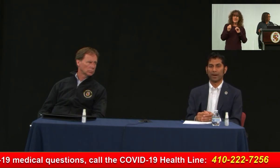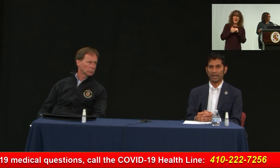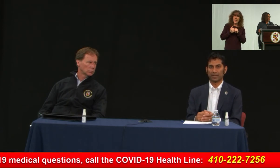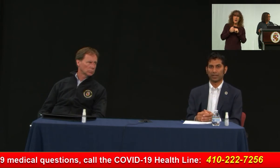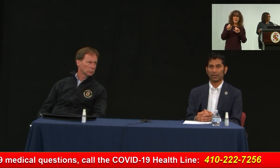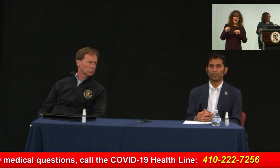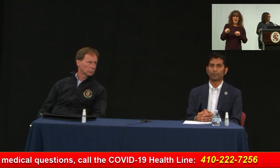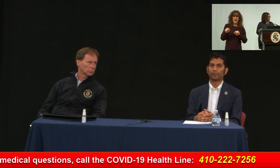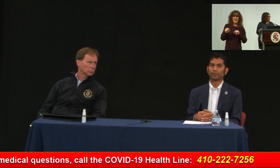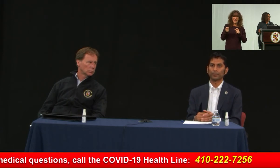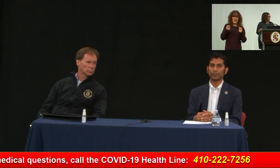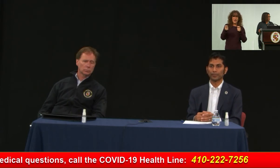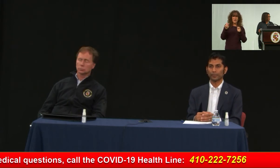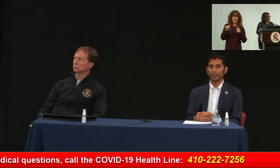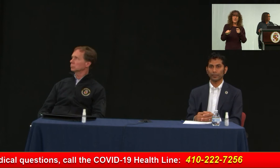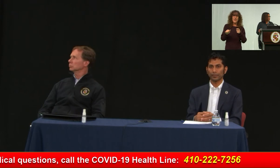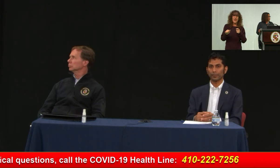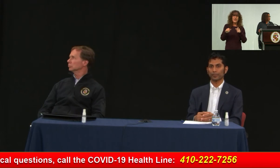surge capacity.